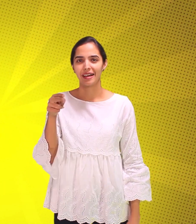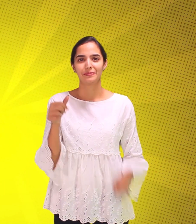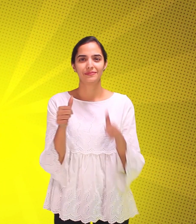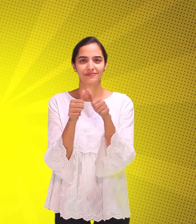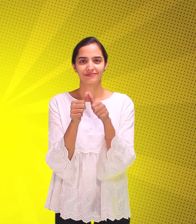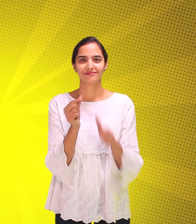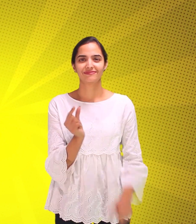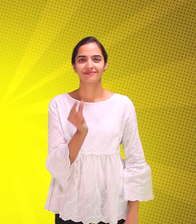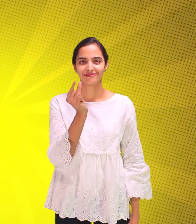Auntie.